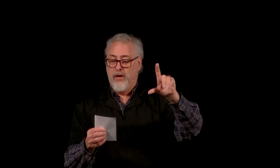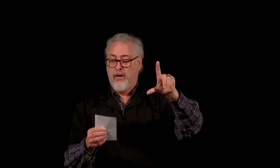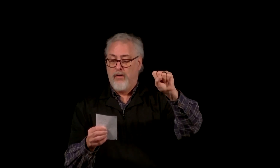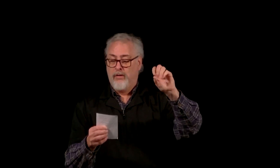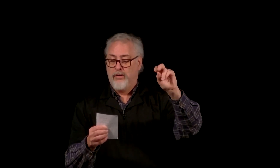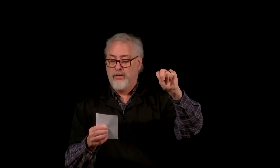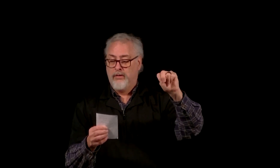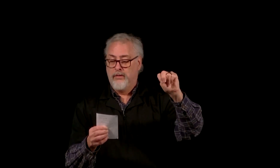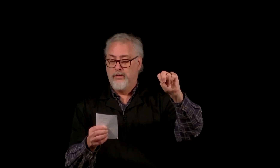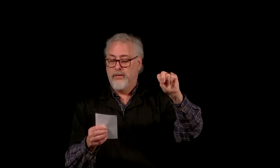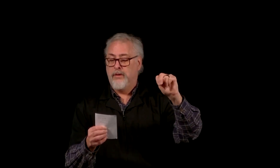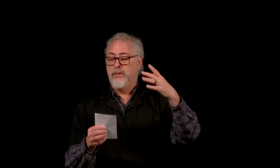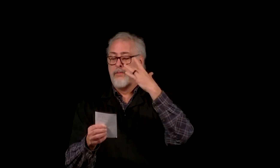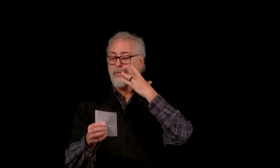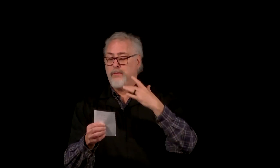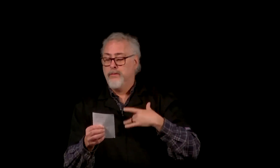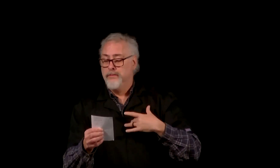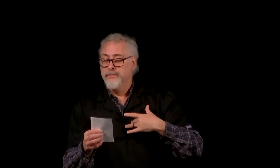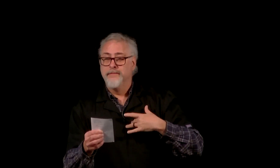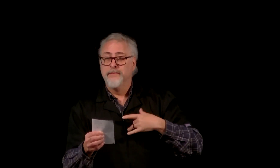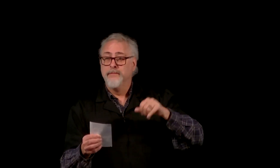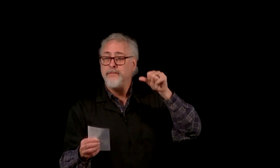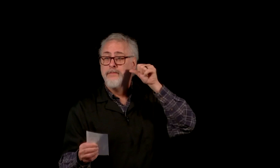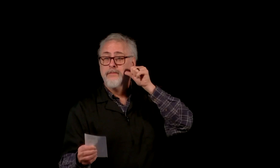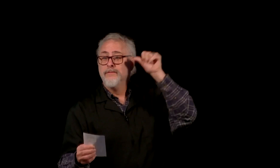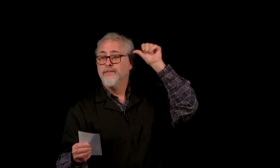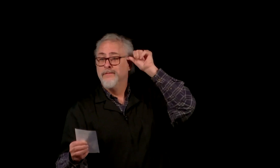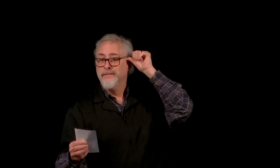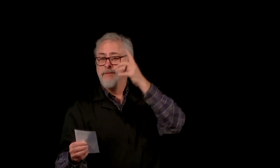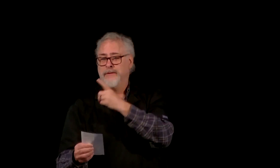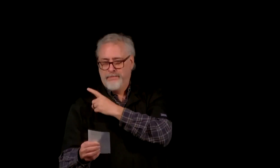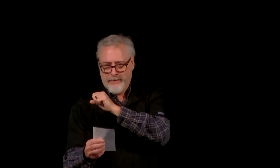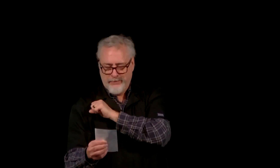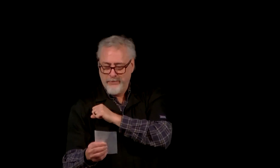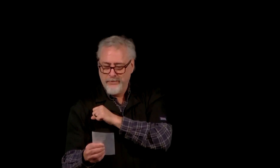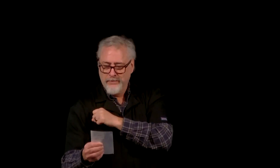And Davey Olson. His birthday was also yesterday.